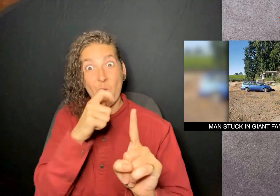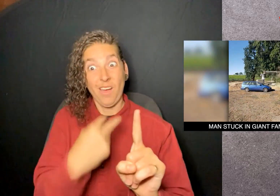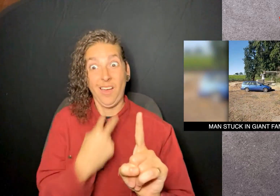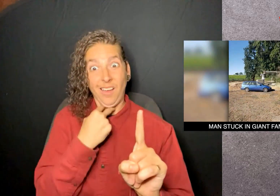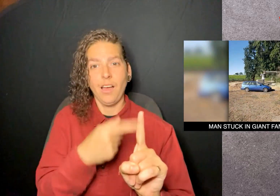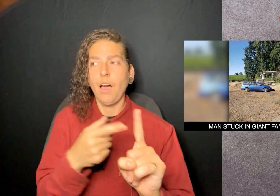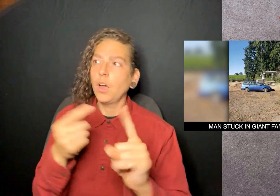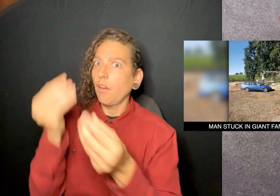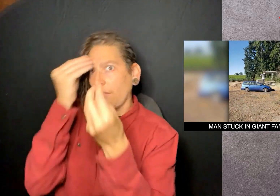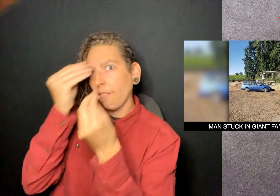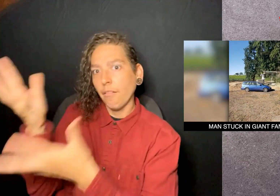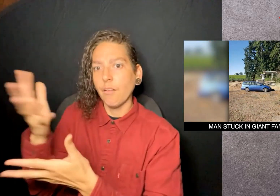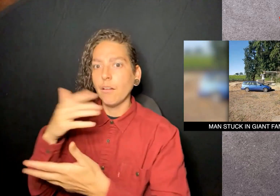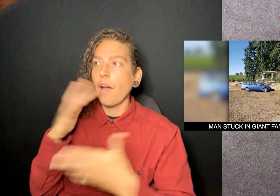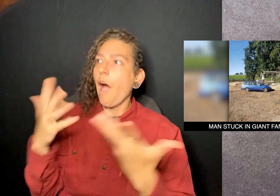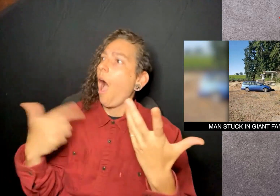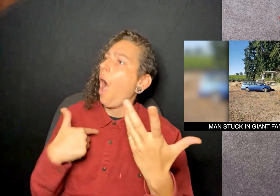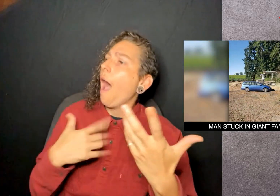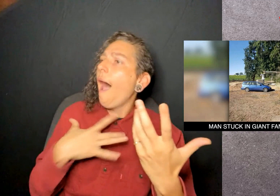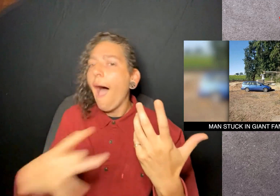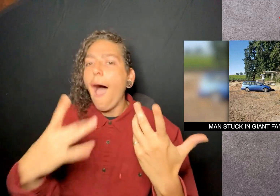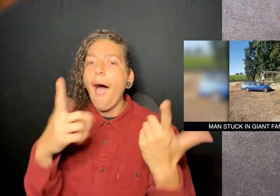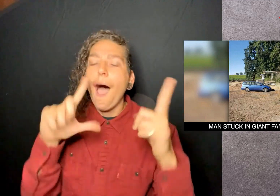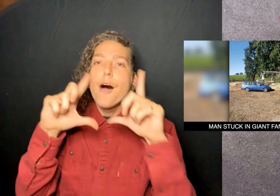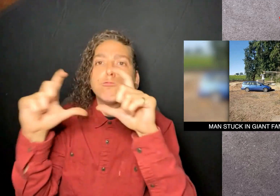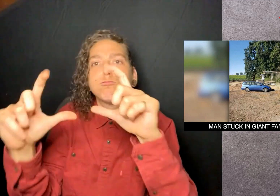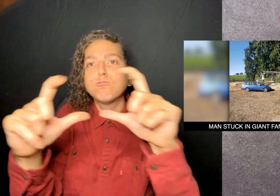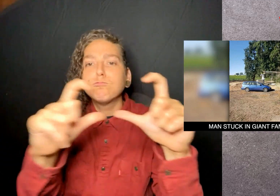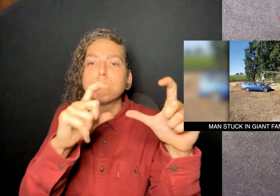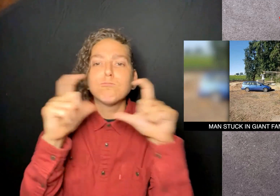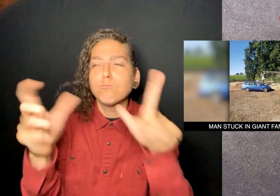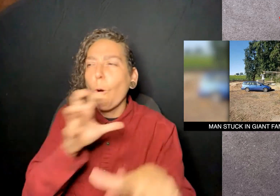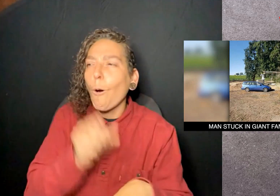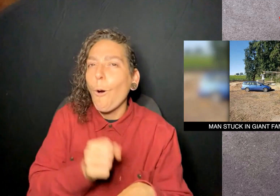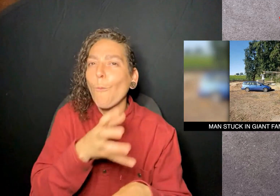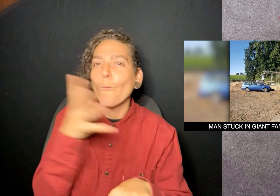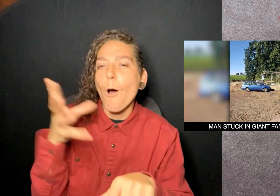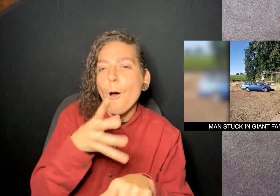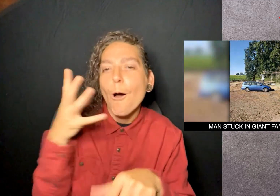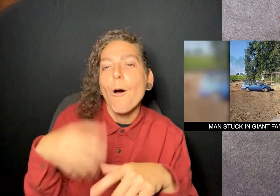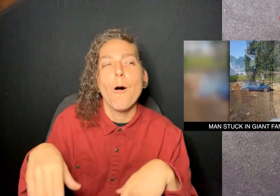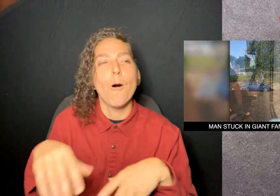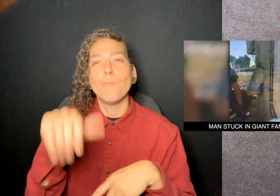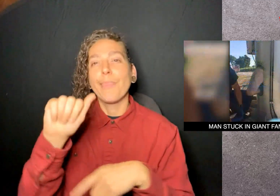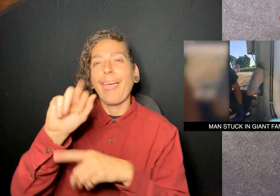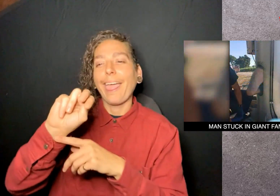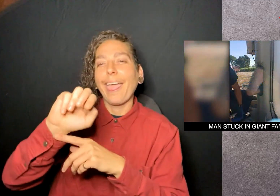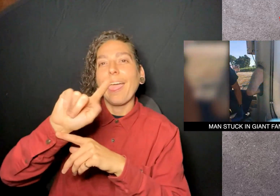Authorities say the man told them he likes taking photos of old farm equipment